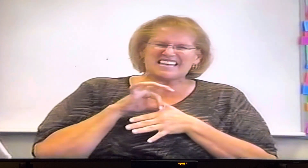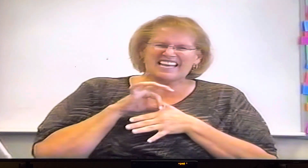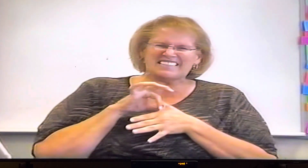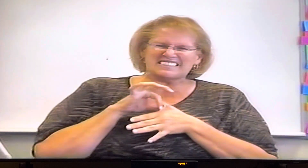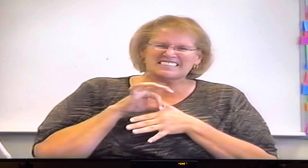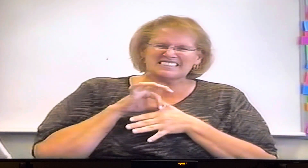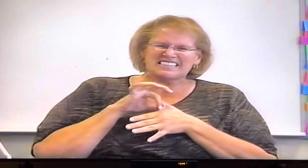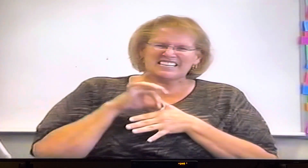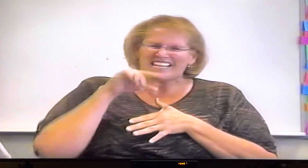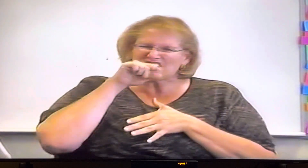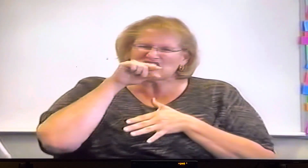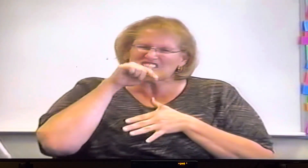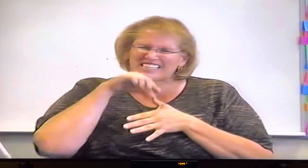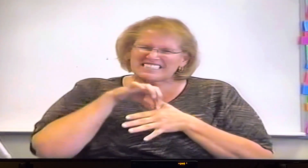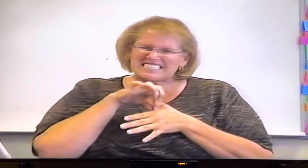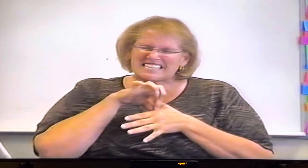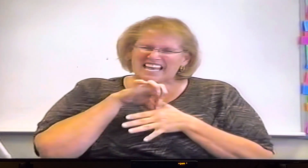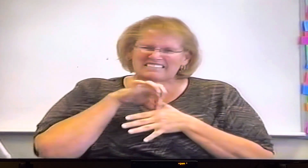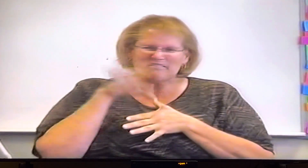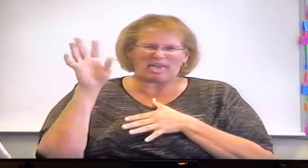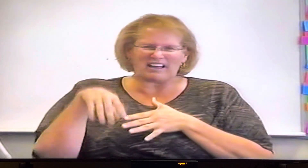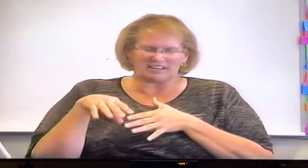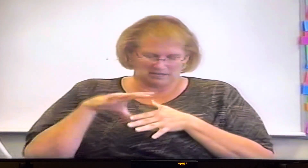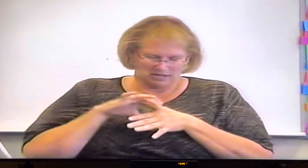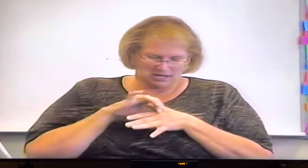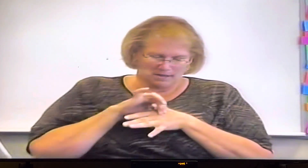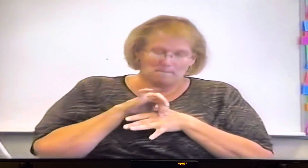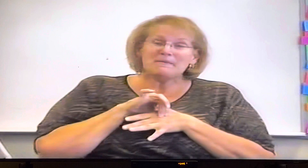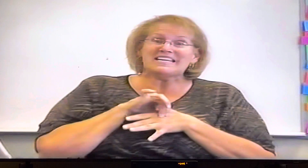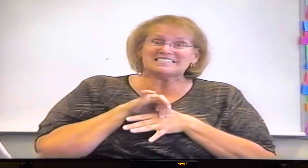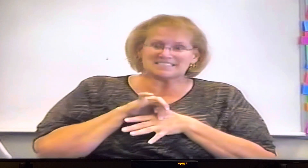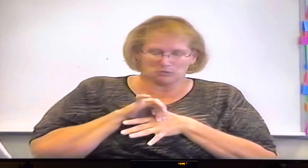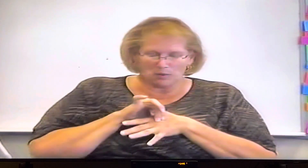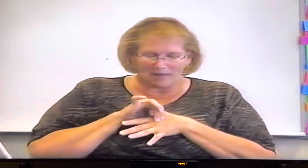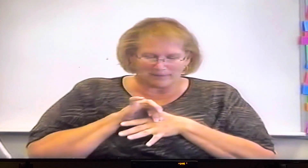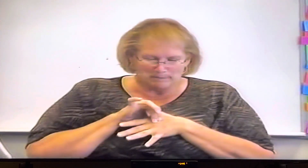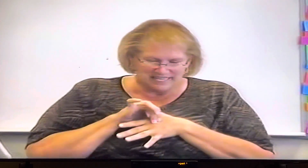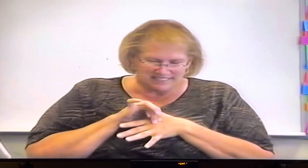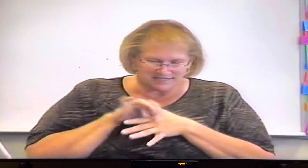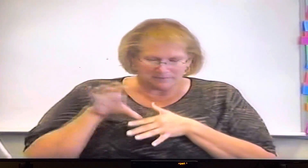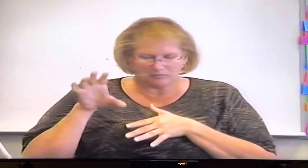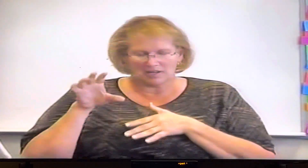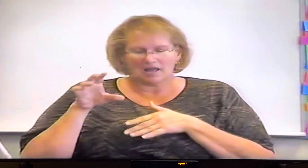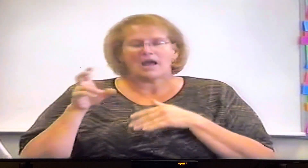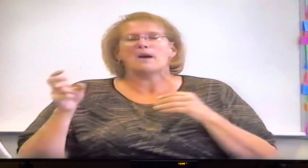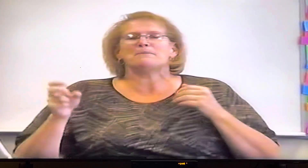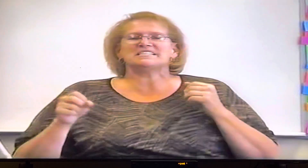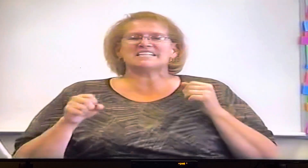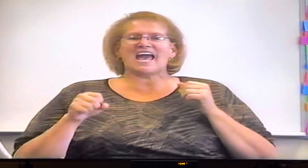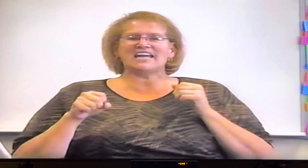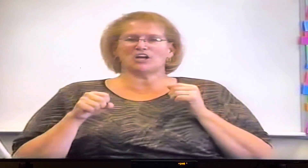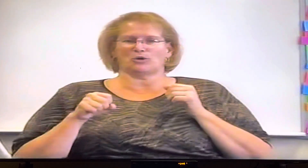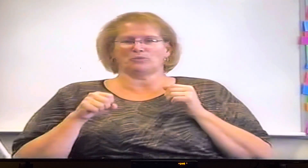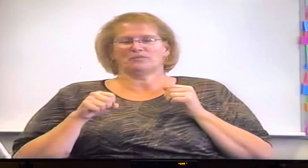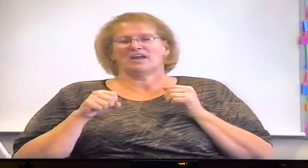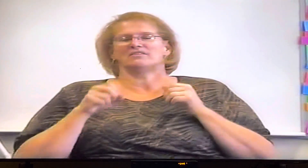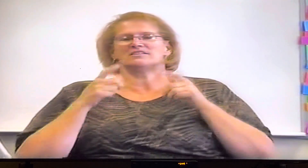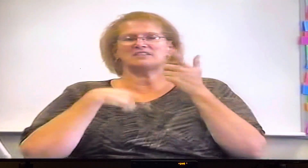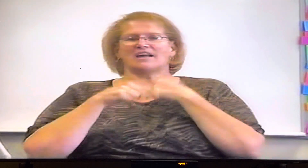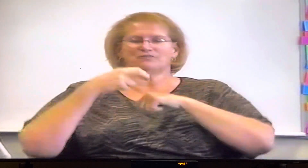skin. Like the chicken skin, yeah. Meat. We want the meat. Potato. The sign